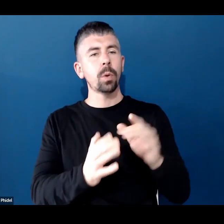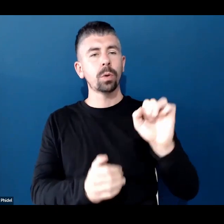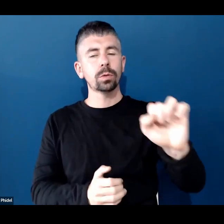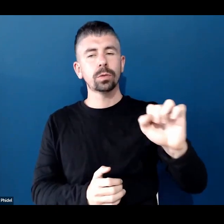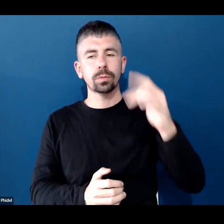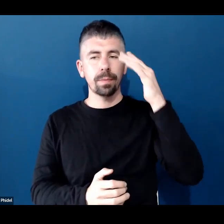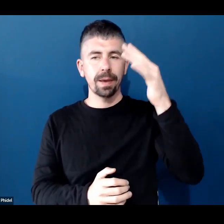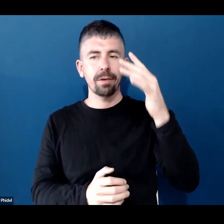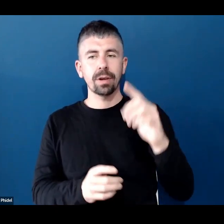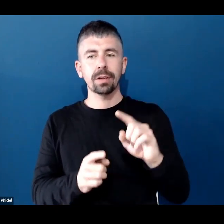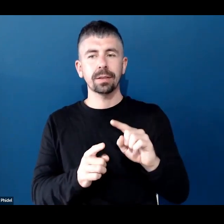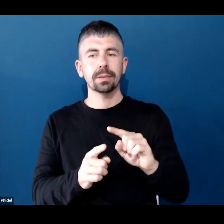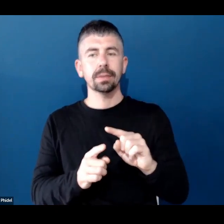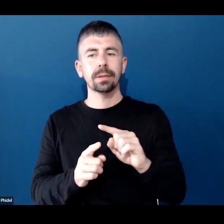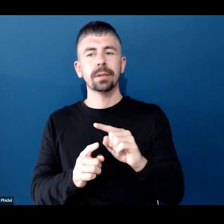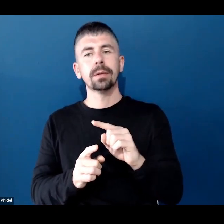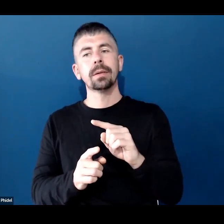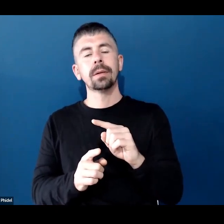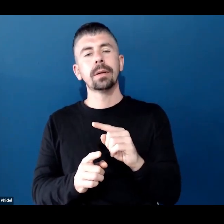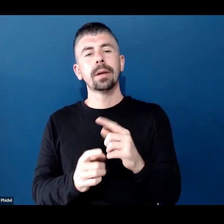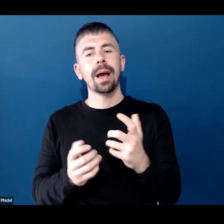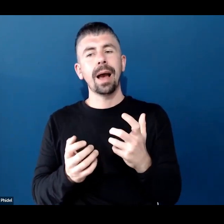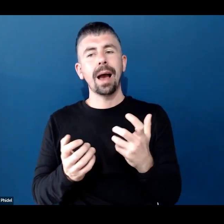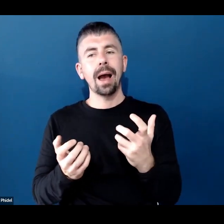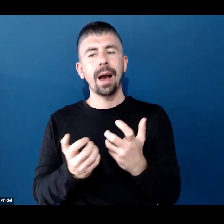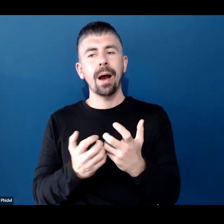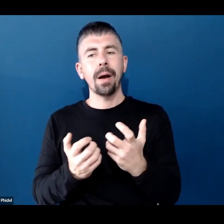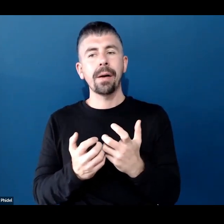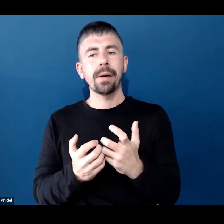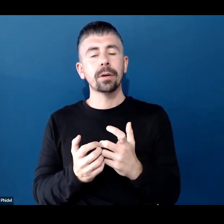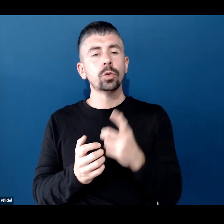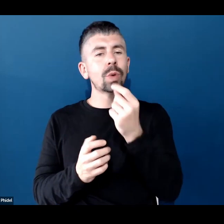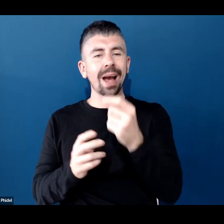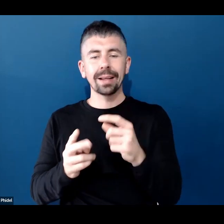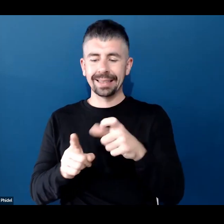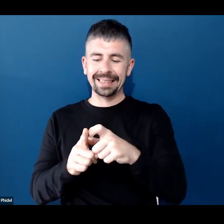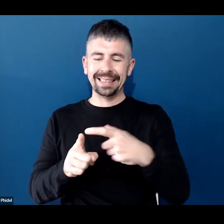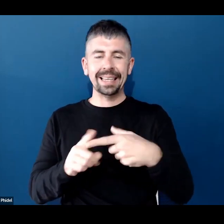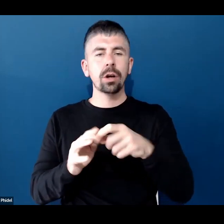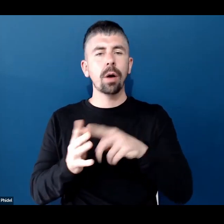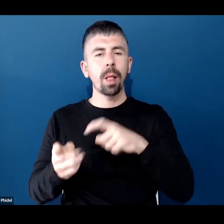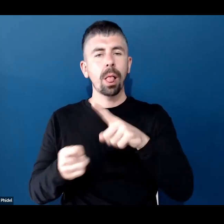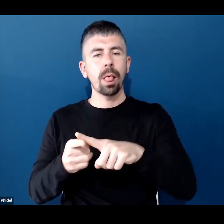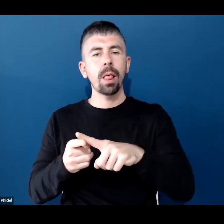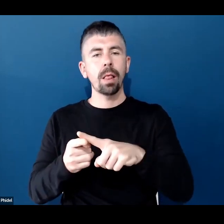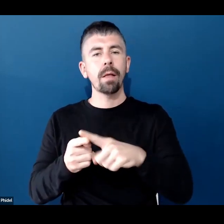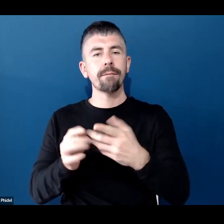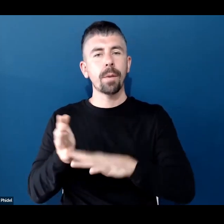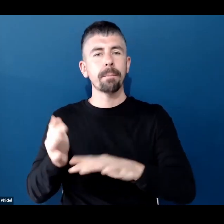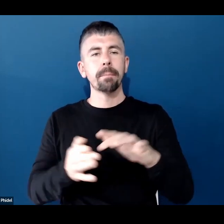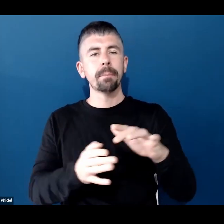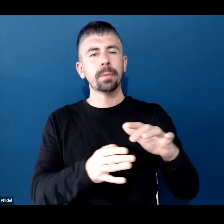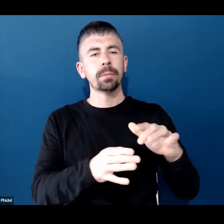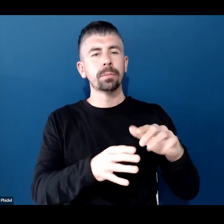theoretical demonstration on the impossibility of decoupling based on the fact that you can decouple GDP from greenhouse gases. Let's say you ditch